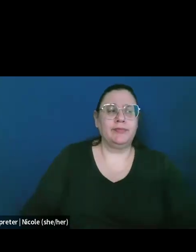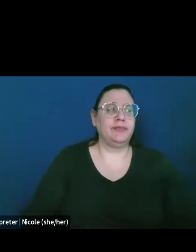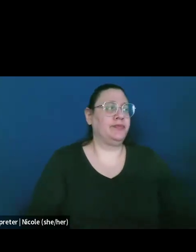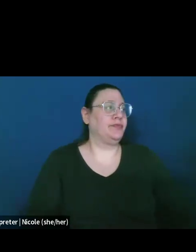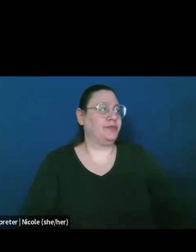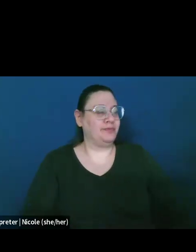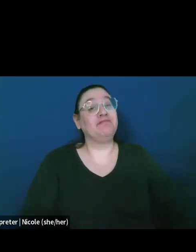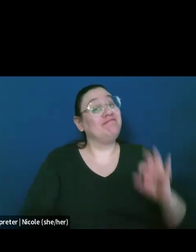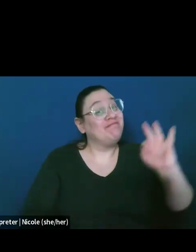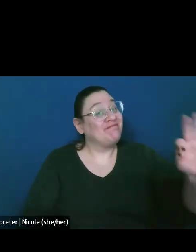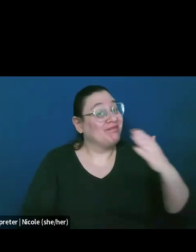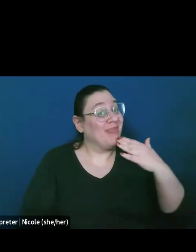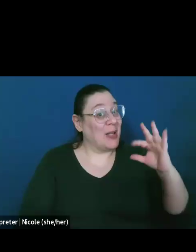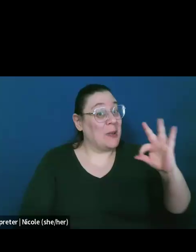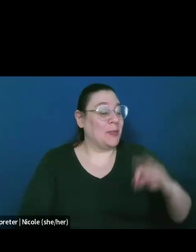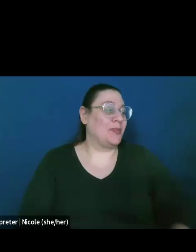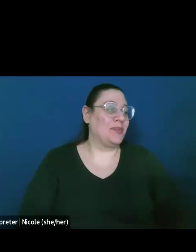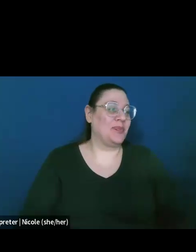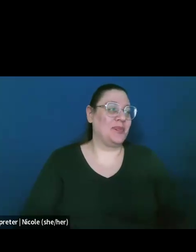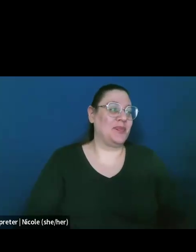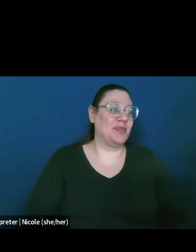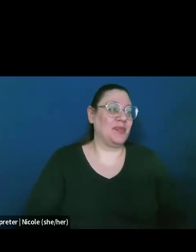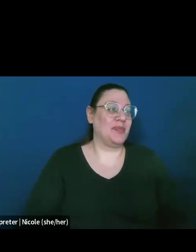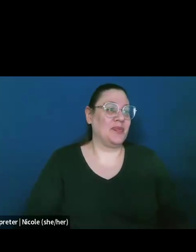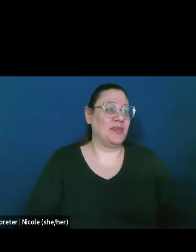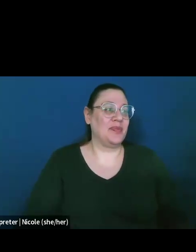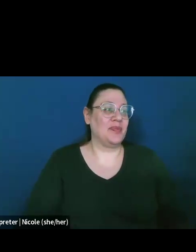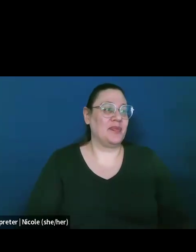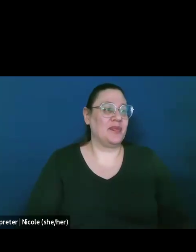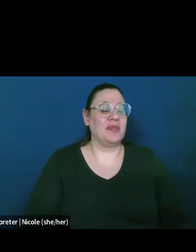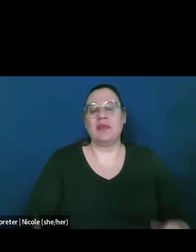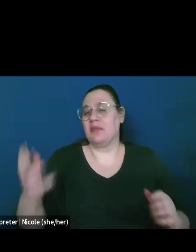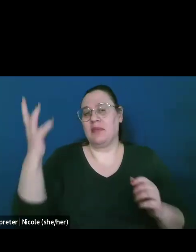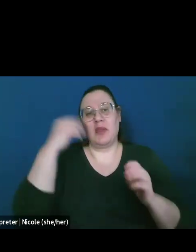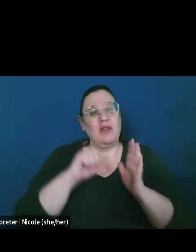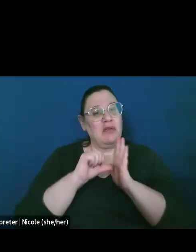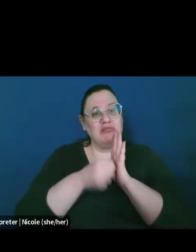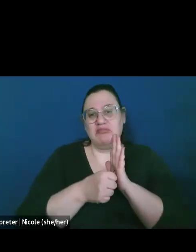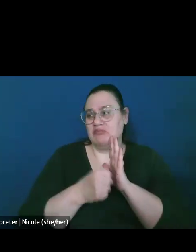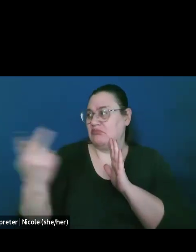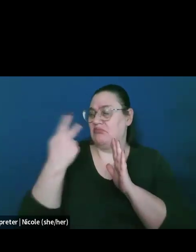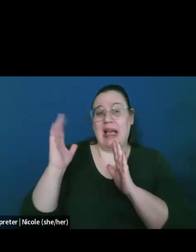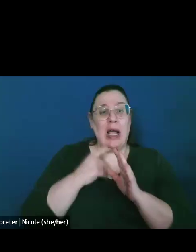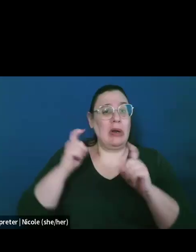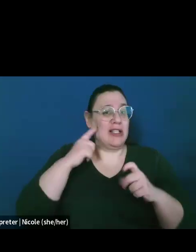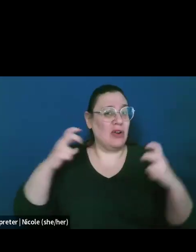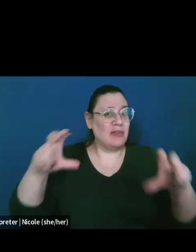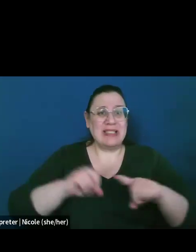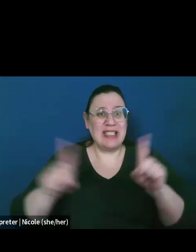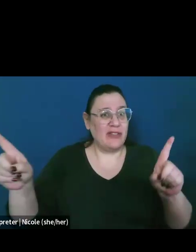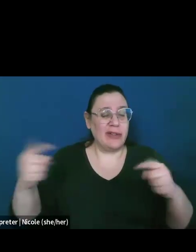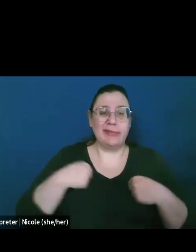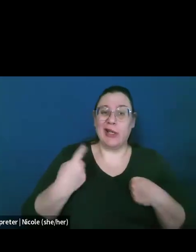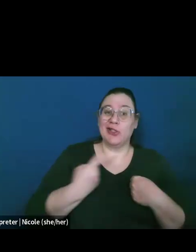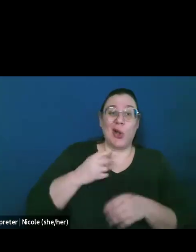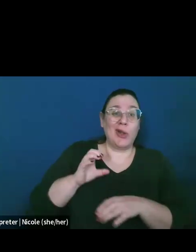Yep, thank you. And so, and again, this is a beautiful highlight of that we have different investment needs. For me as a solo consultant,